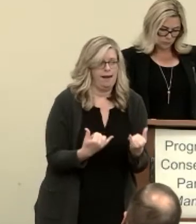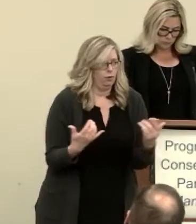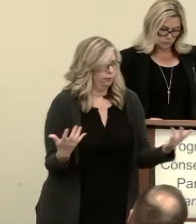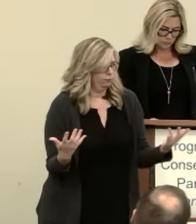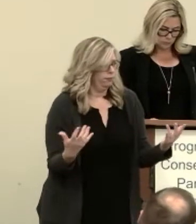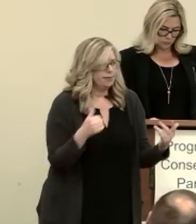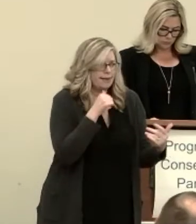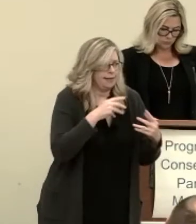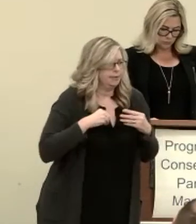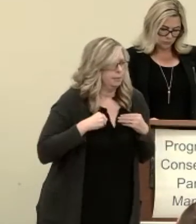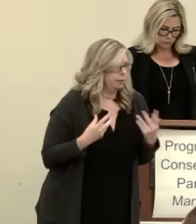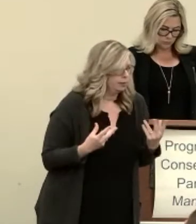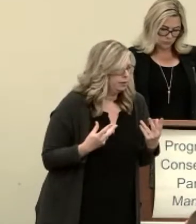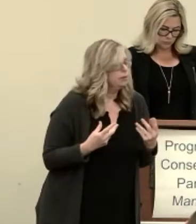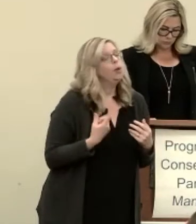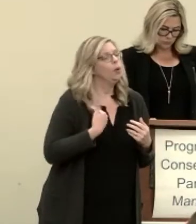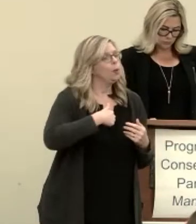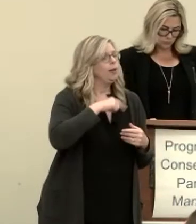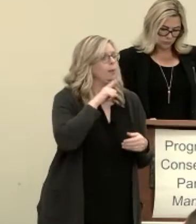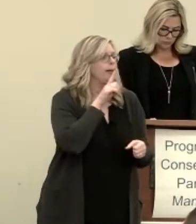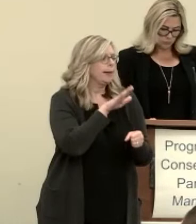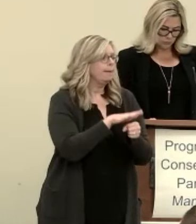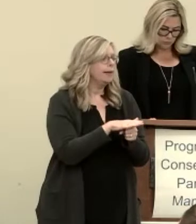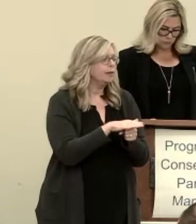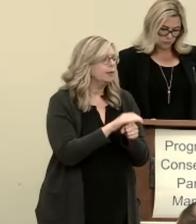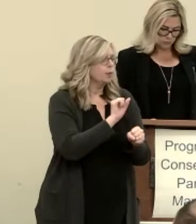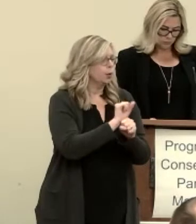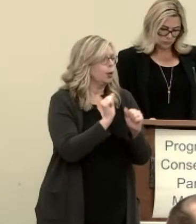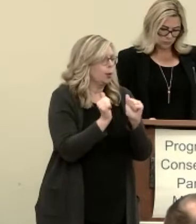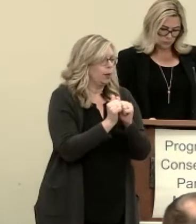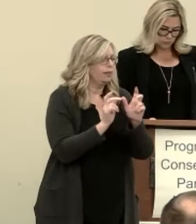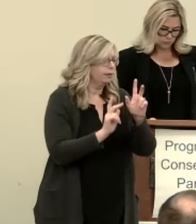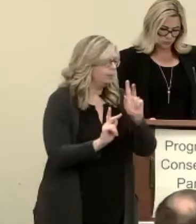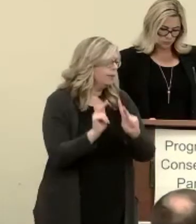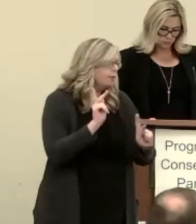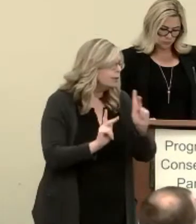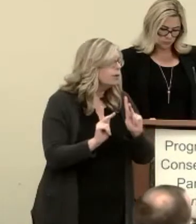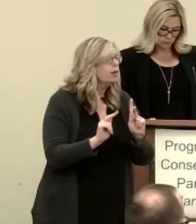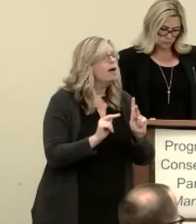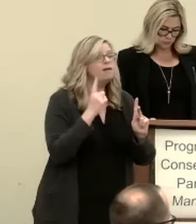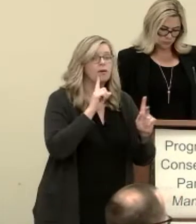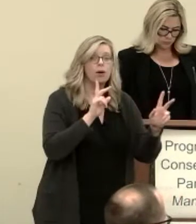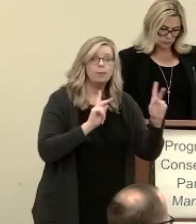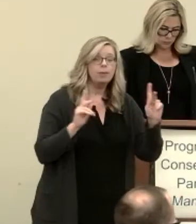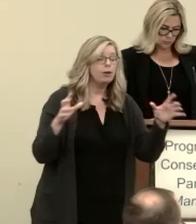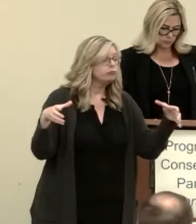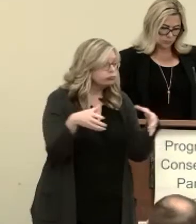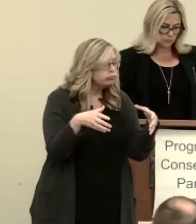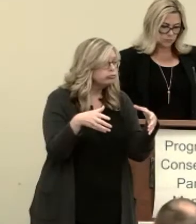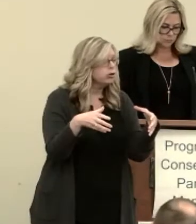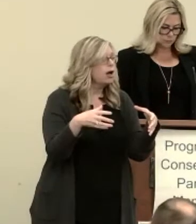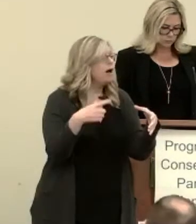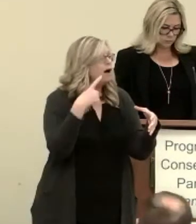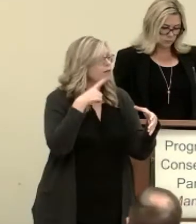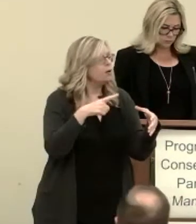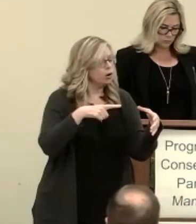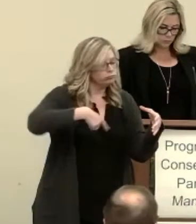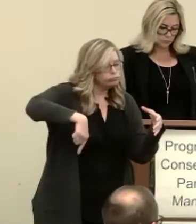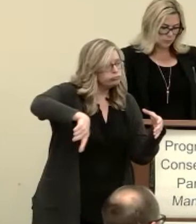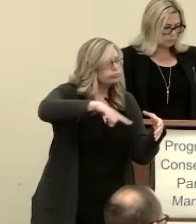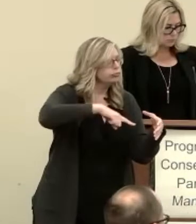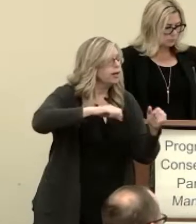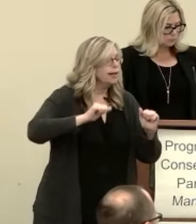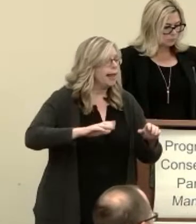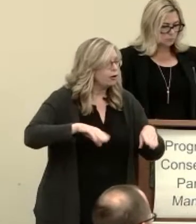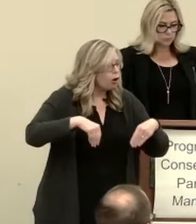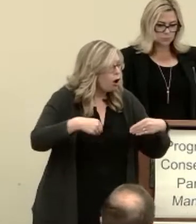will commit to working with people to bring folks together with disabilities at the table to